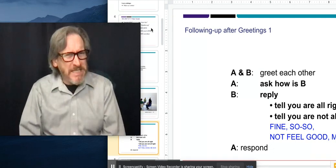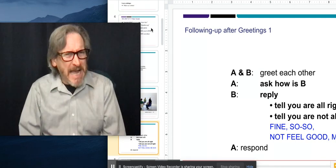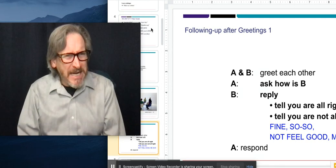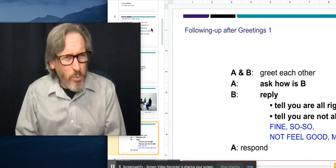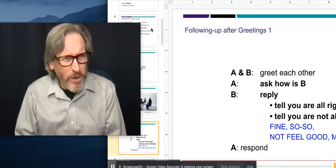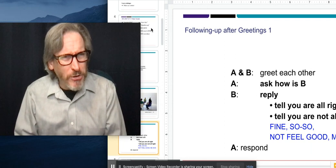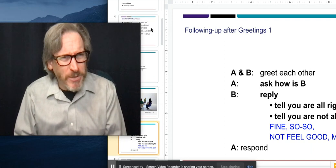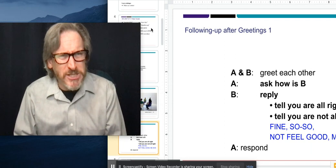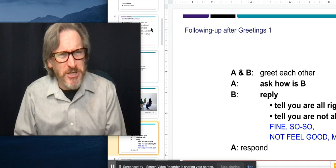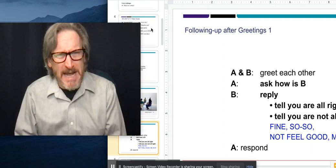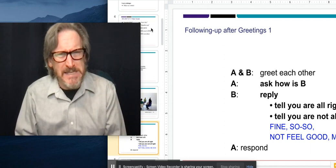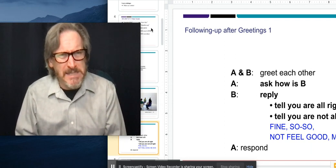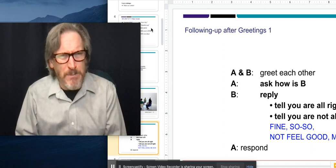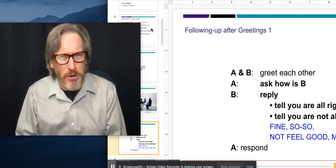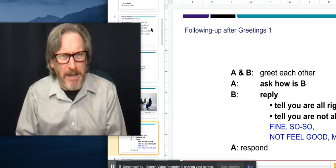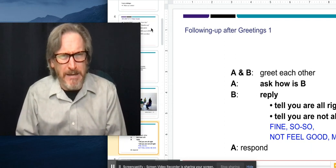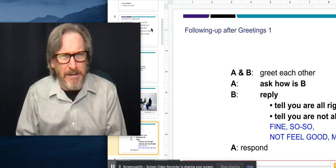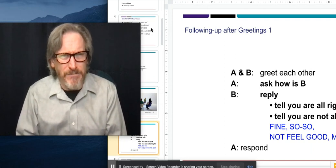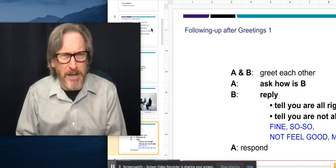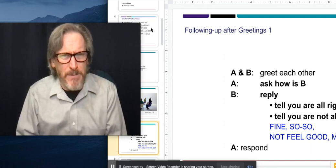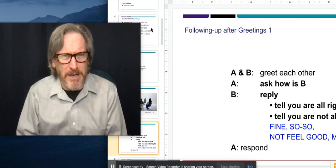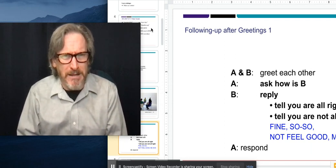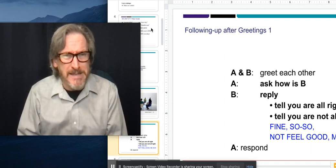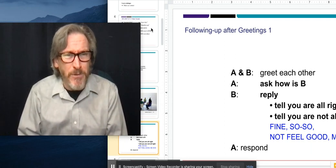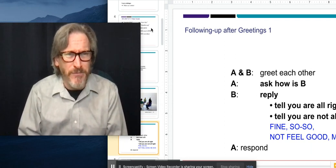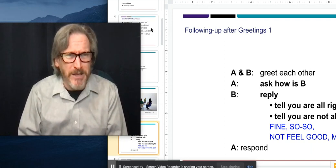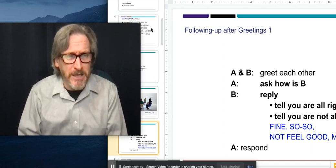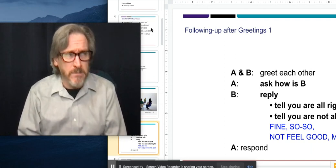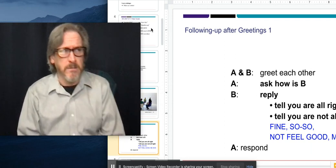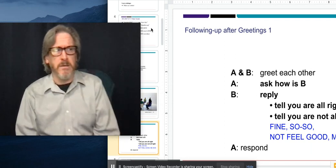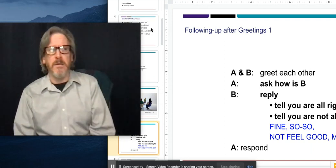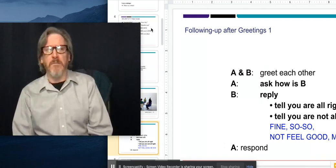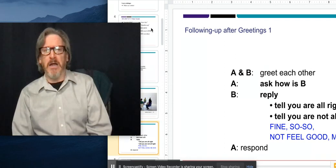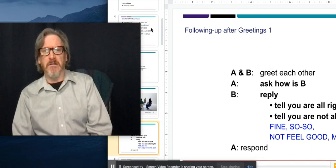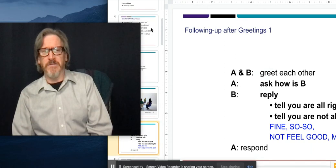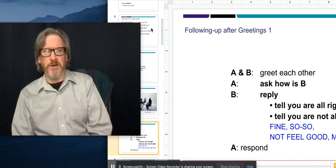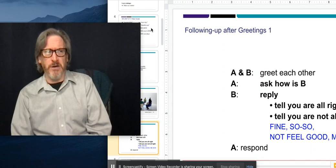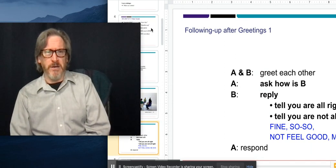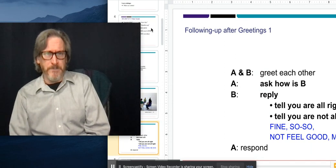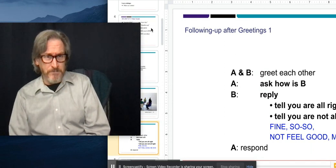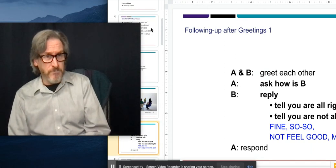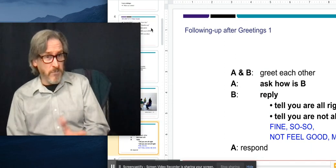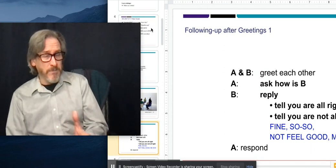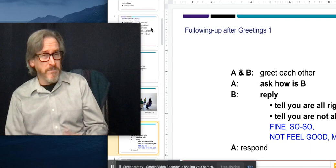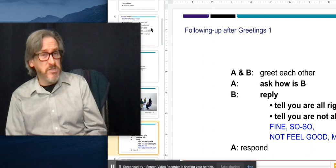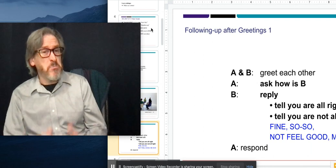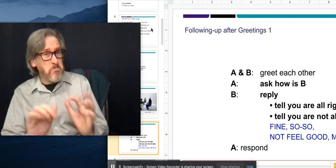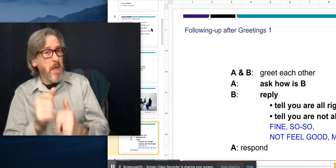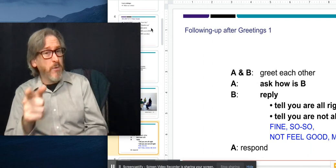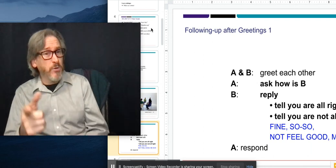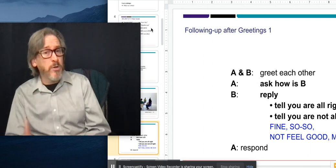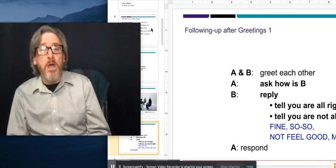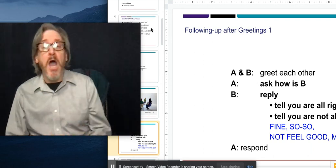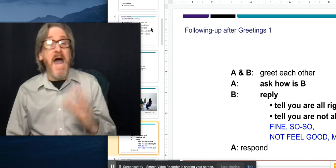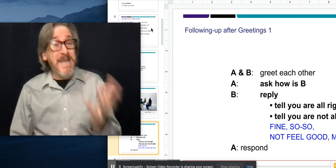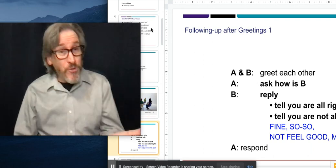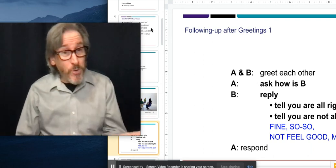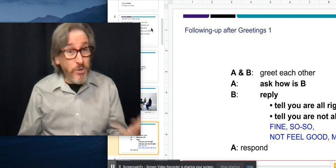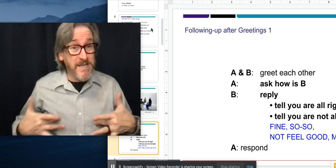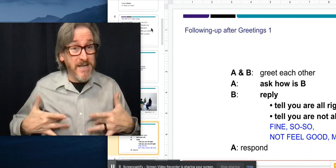Which is kind of a weird question to ask someone, like if they come into class, how are you feeling? Why? What have you heard? Right. So, how are you?